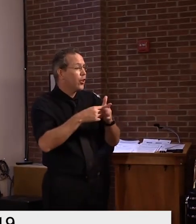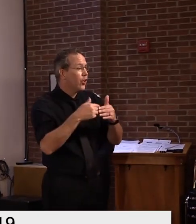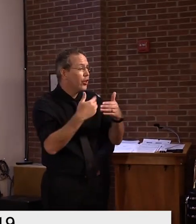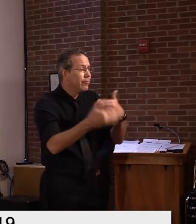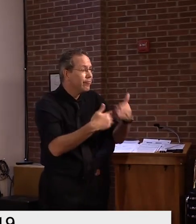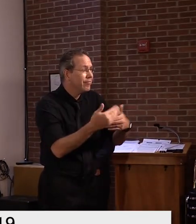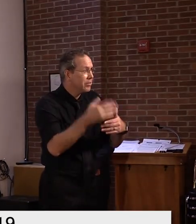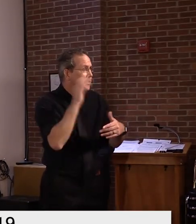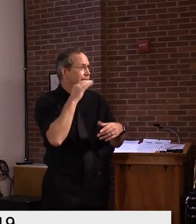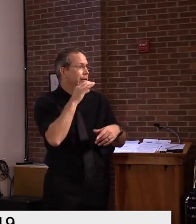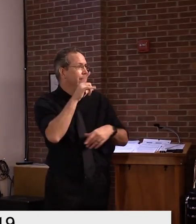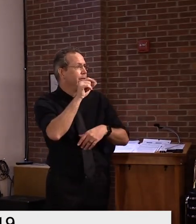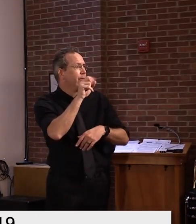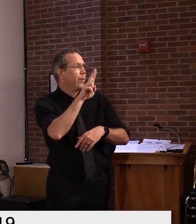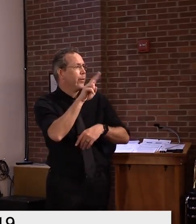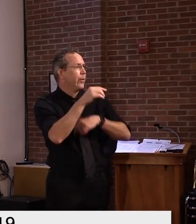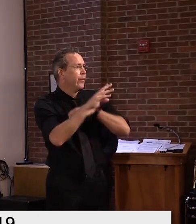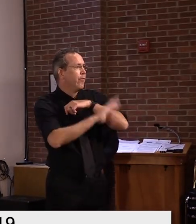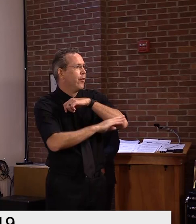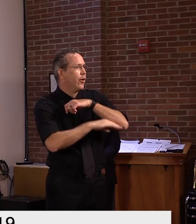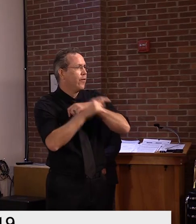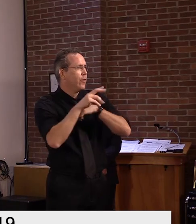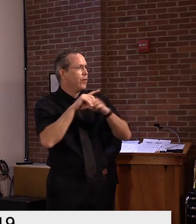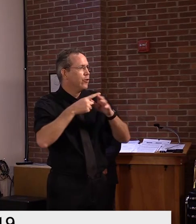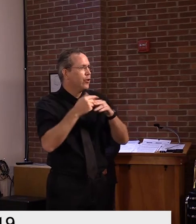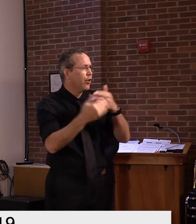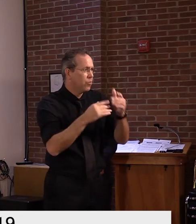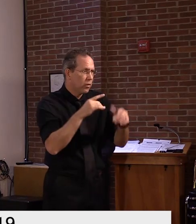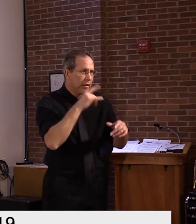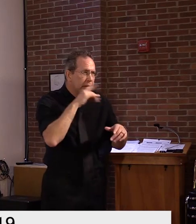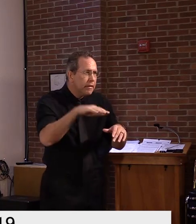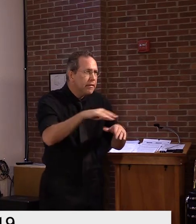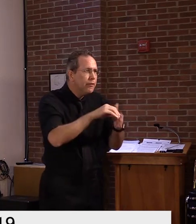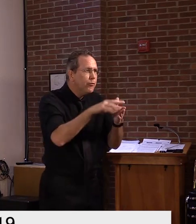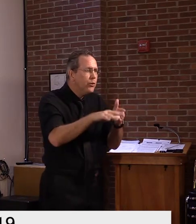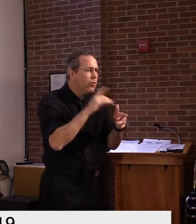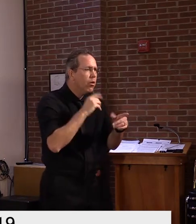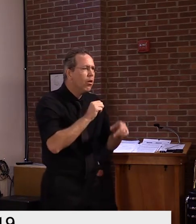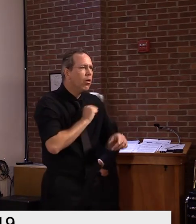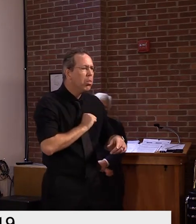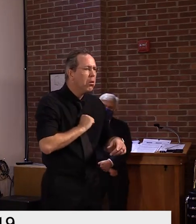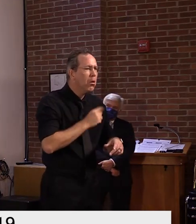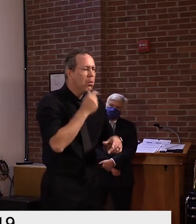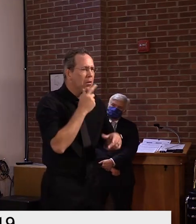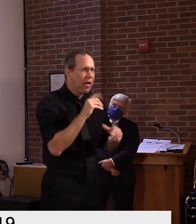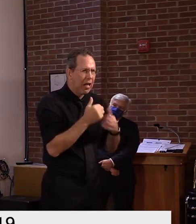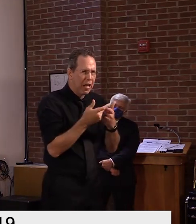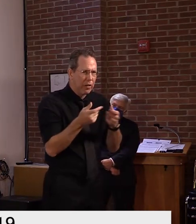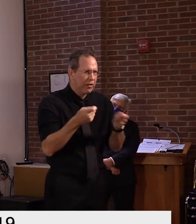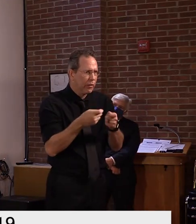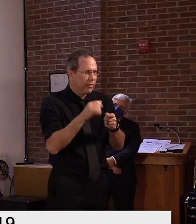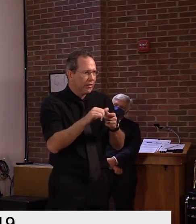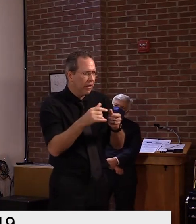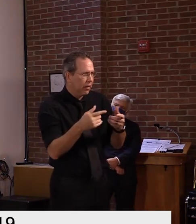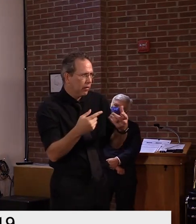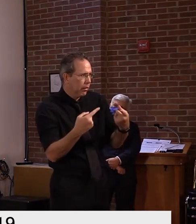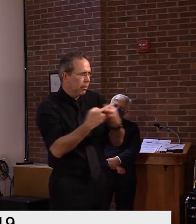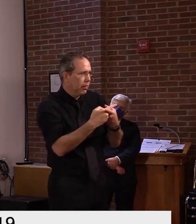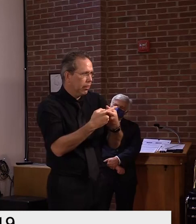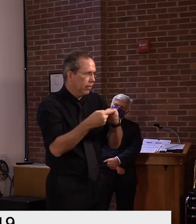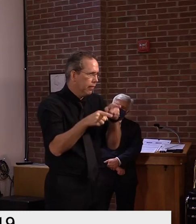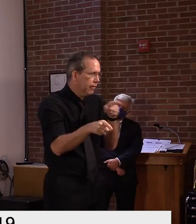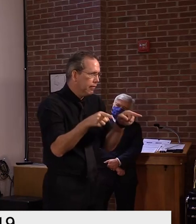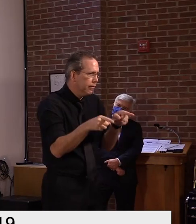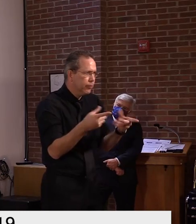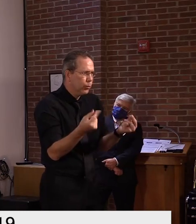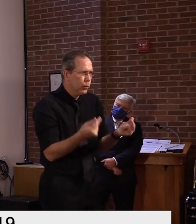It's a great question. It would make you want to make sure that you could test for both in a very quick and rapid